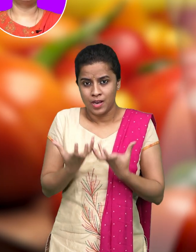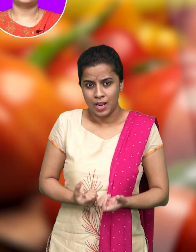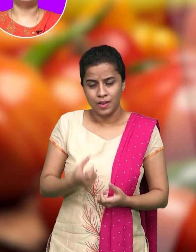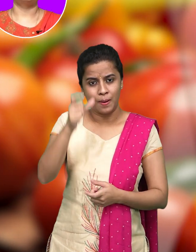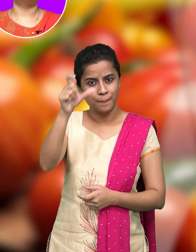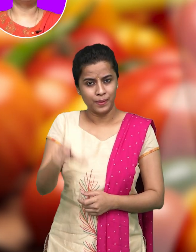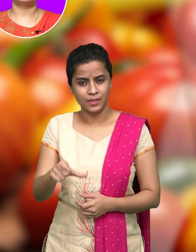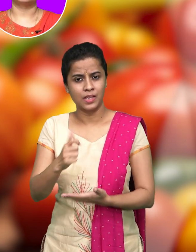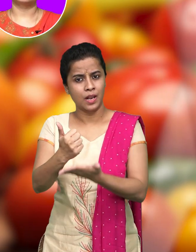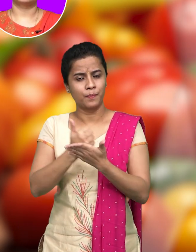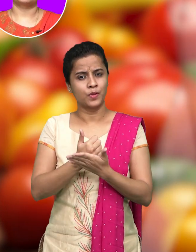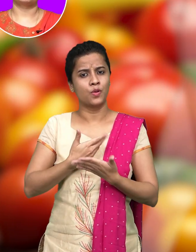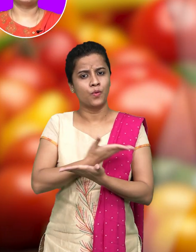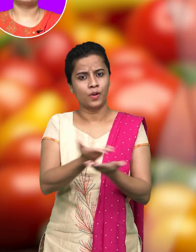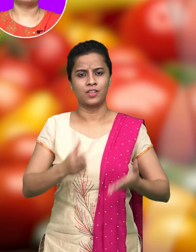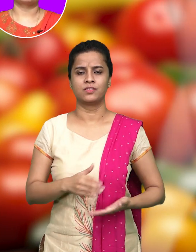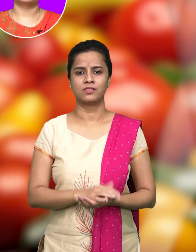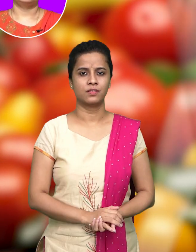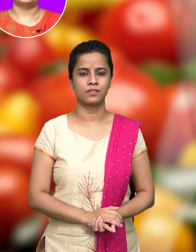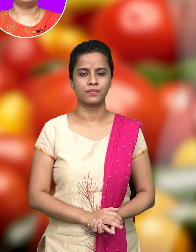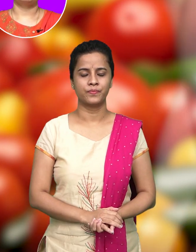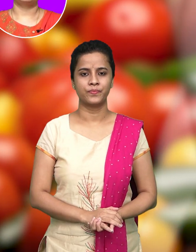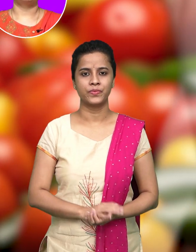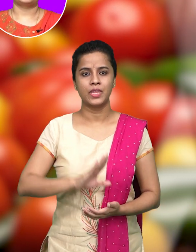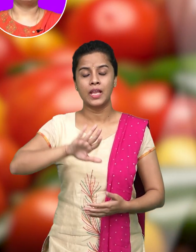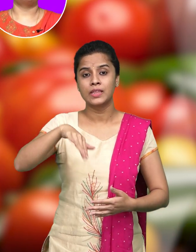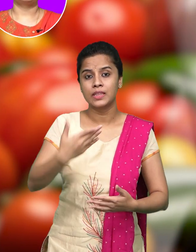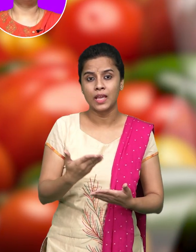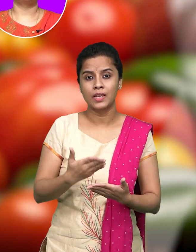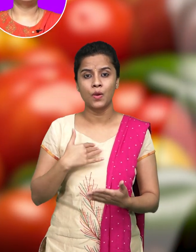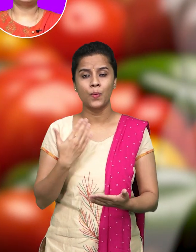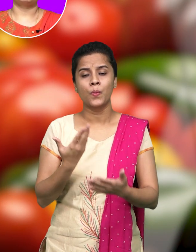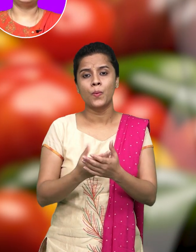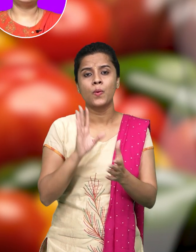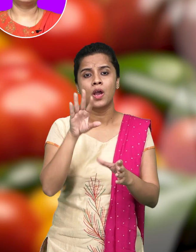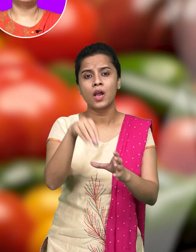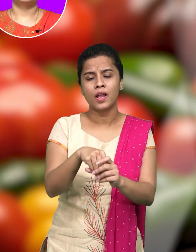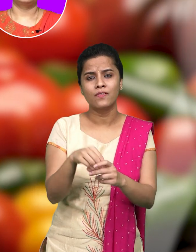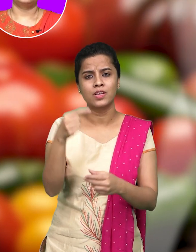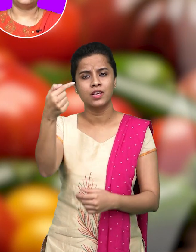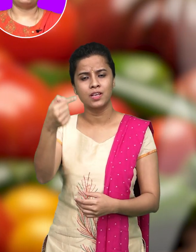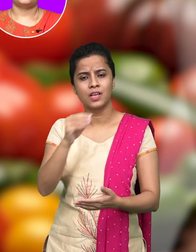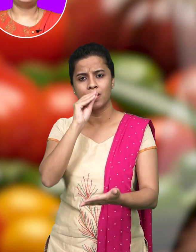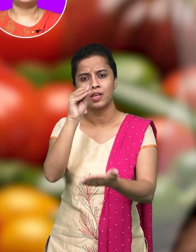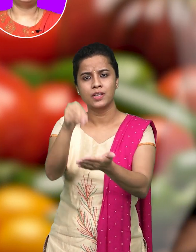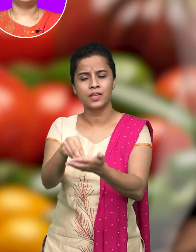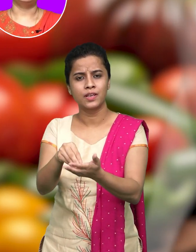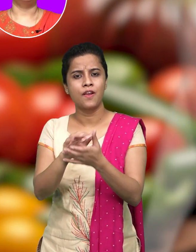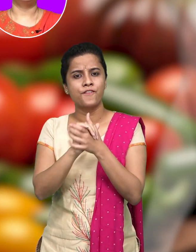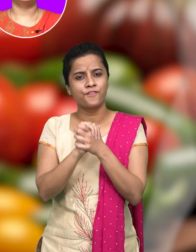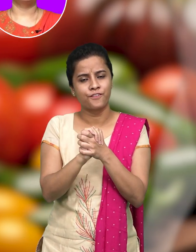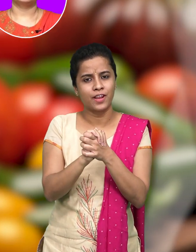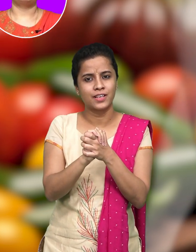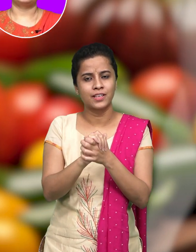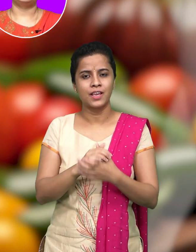been helpful to us. Then we could have applied the statement, "A friend in